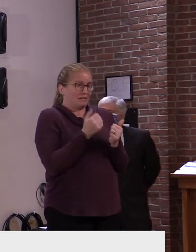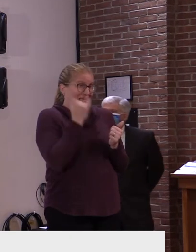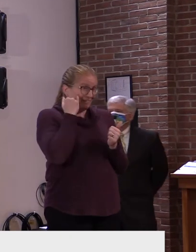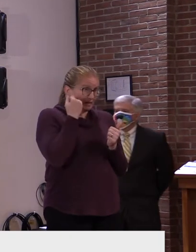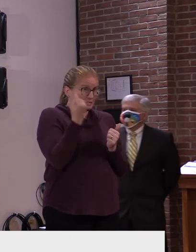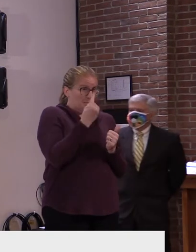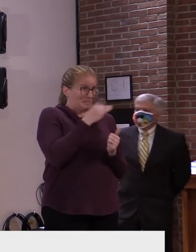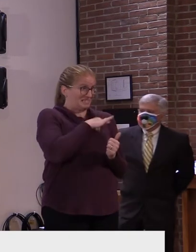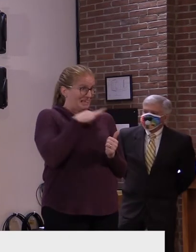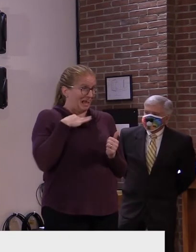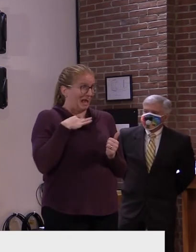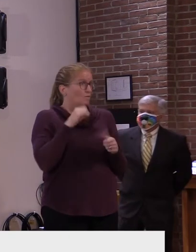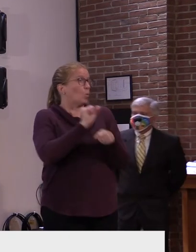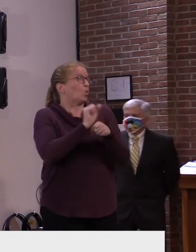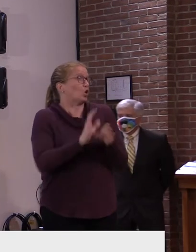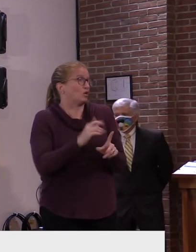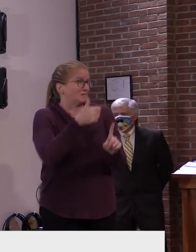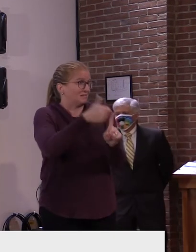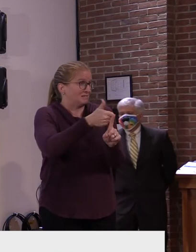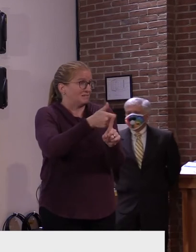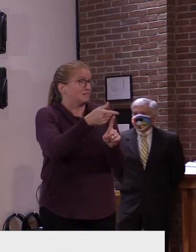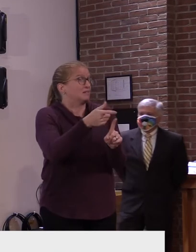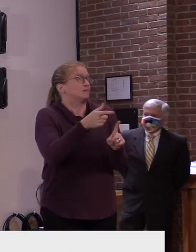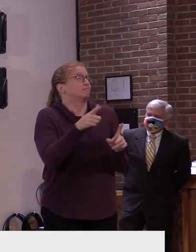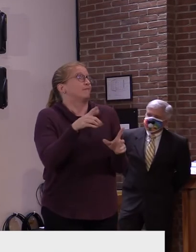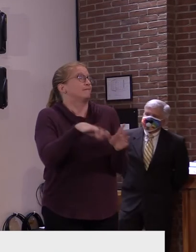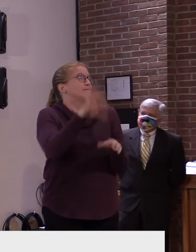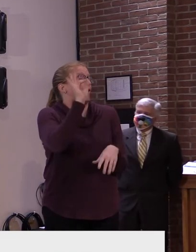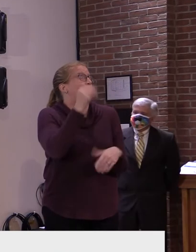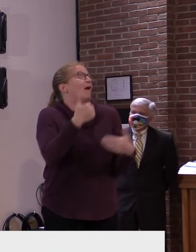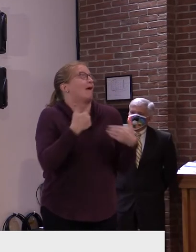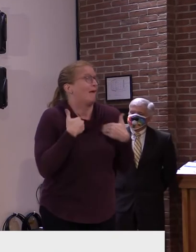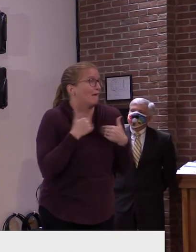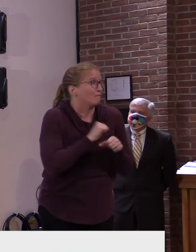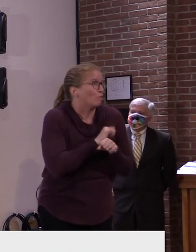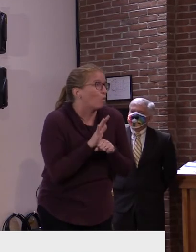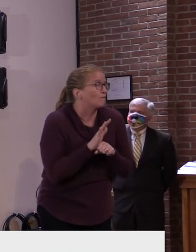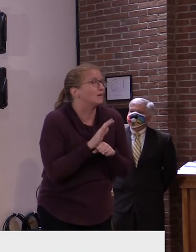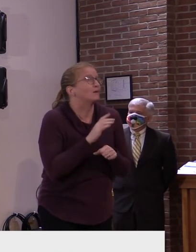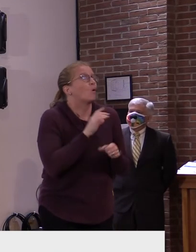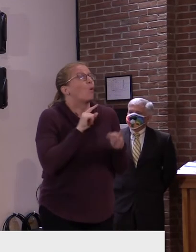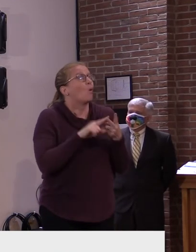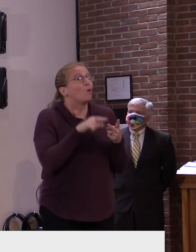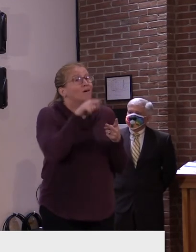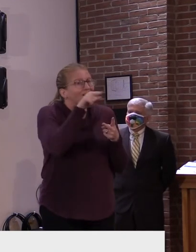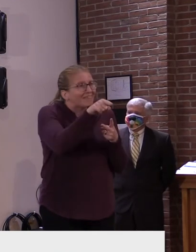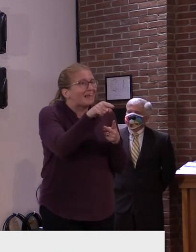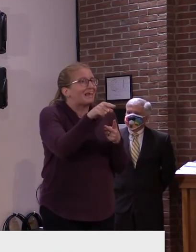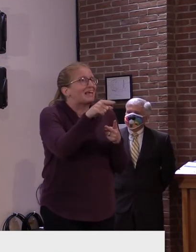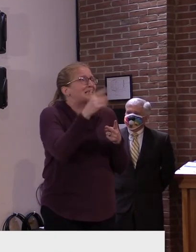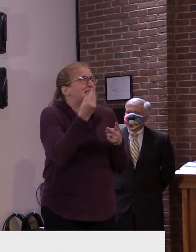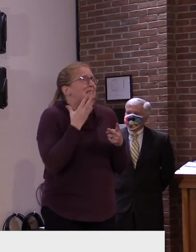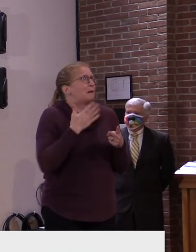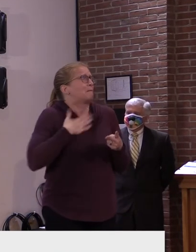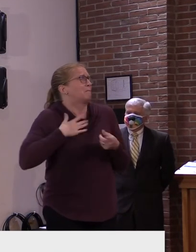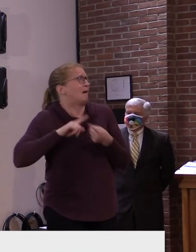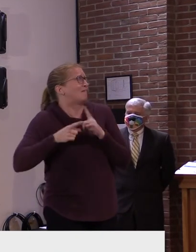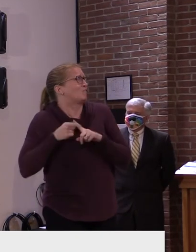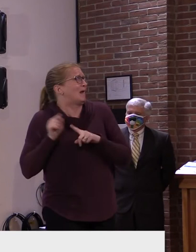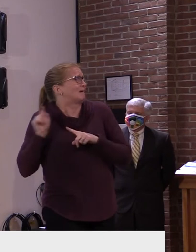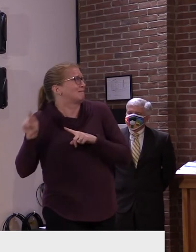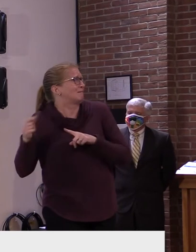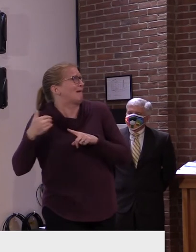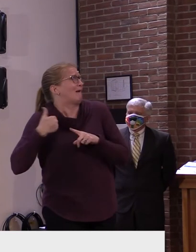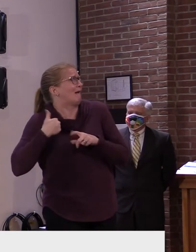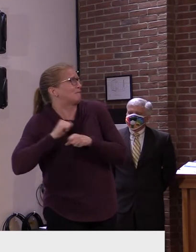positive or may have been in contact with somebody who tests positive and then they are in a quarantined situation it seems like